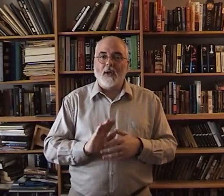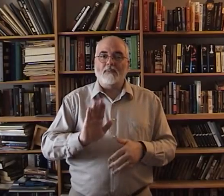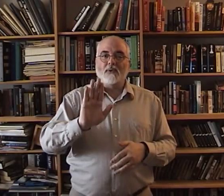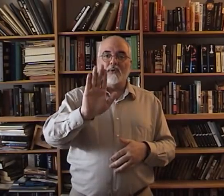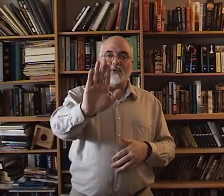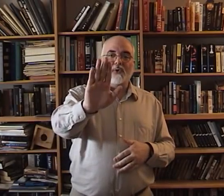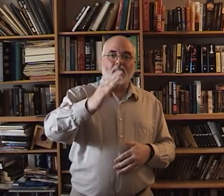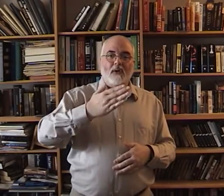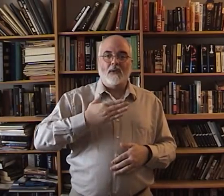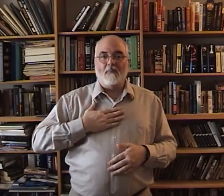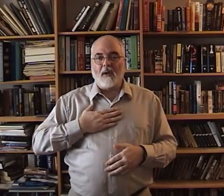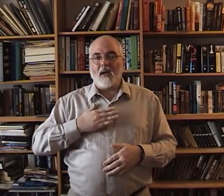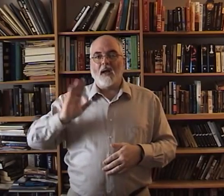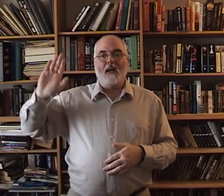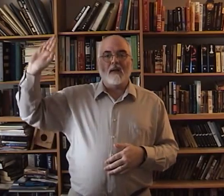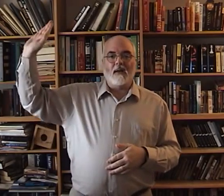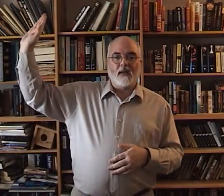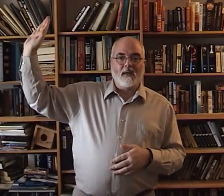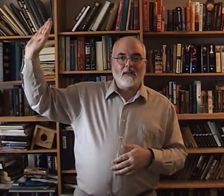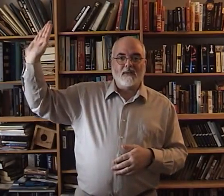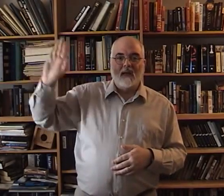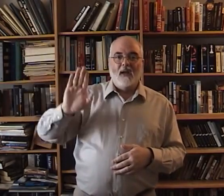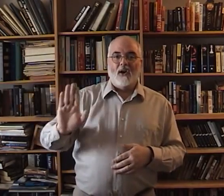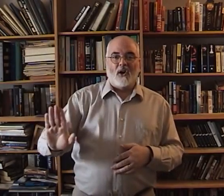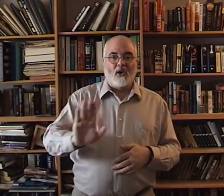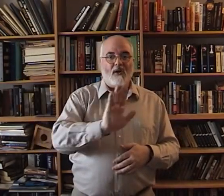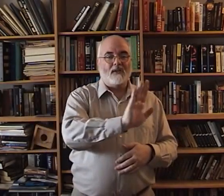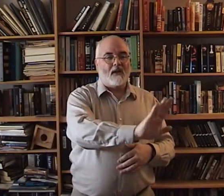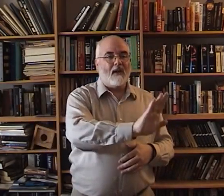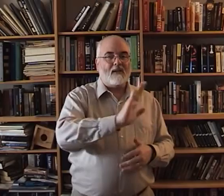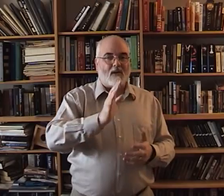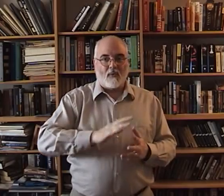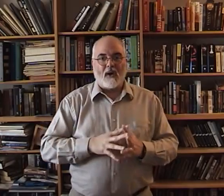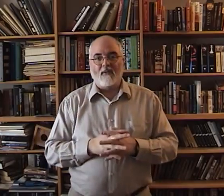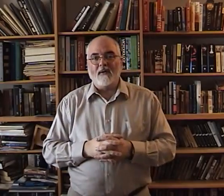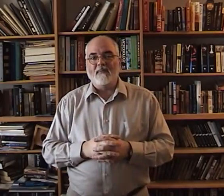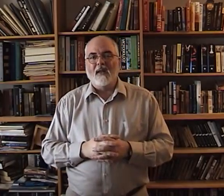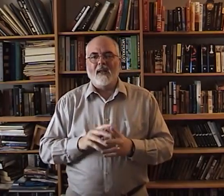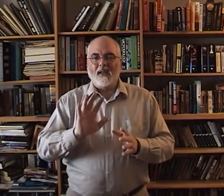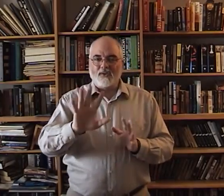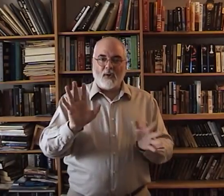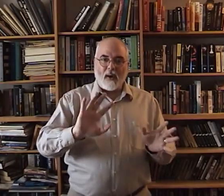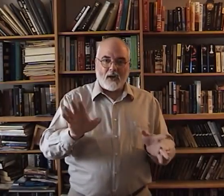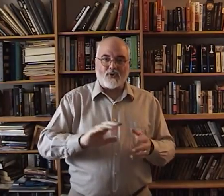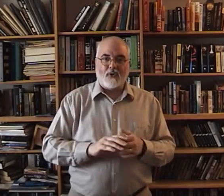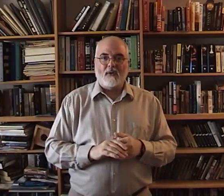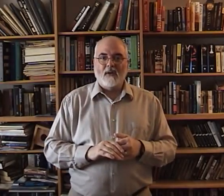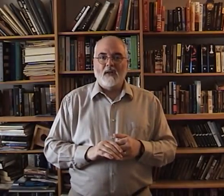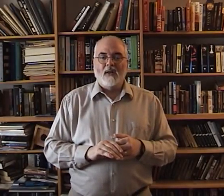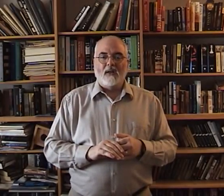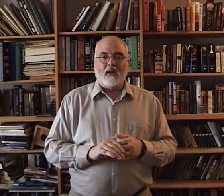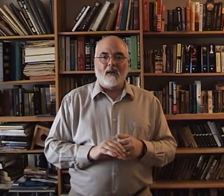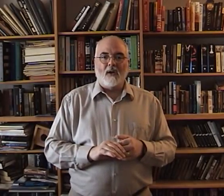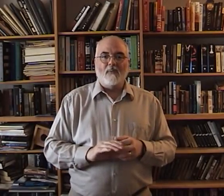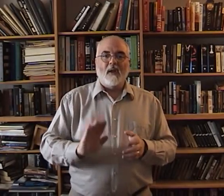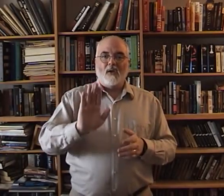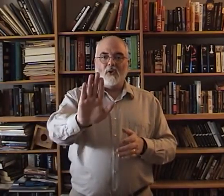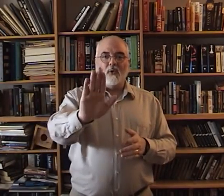so it's yours and mine and his, hers and its or whatever. It's directional, you know, yours